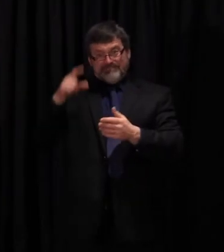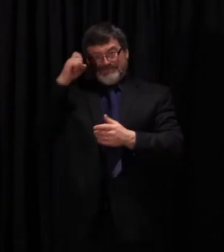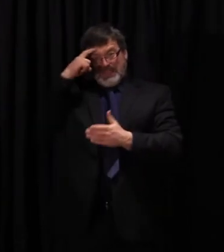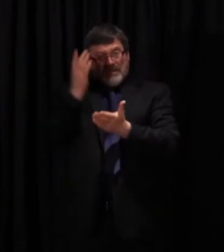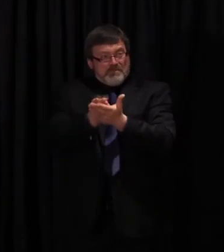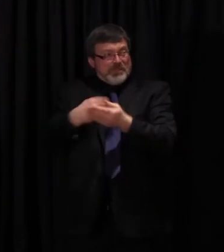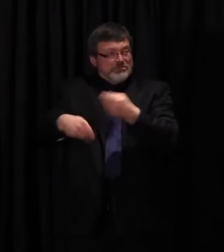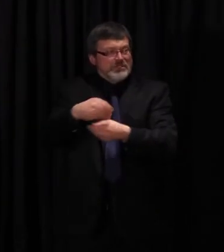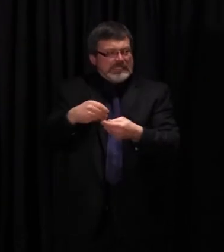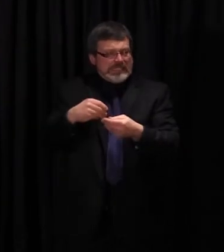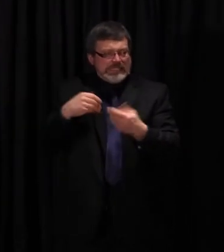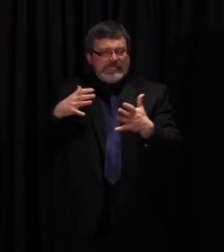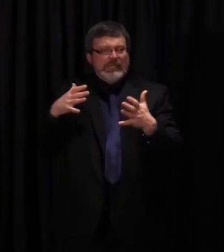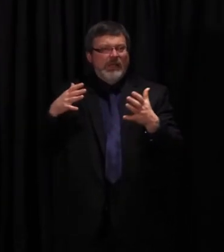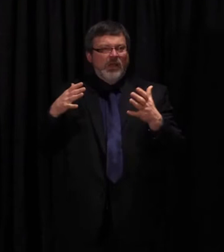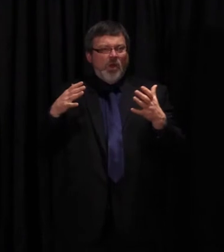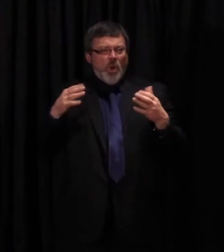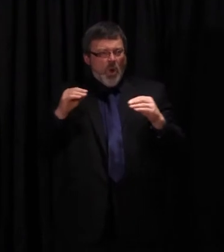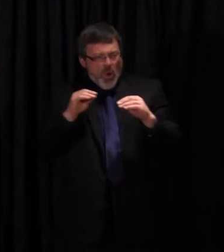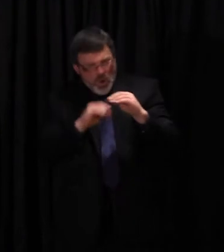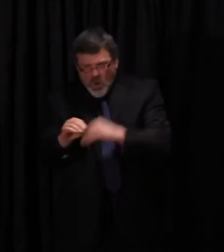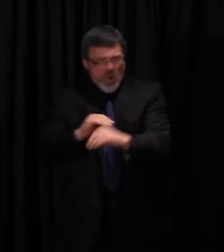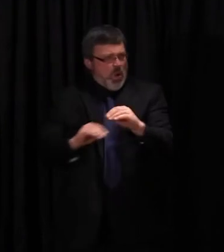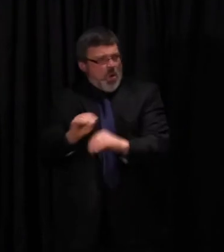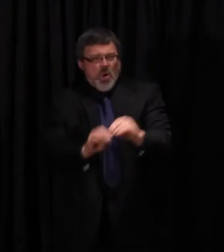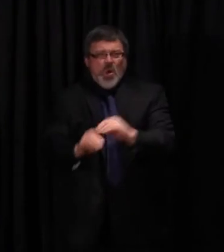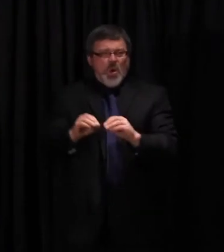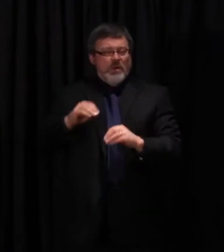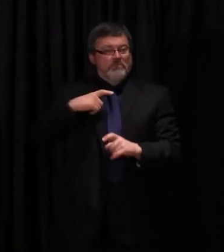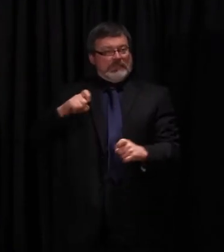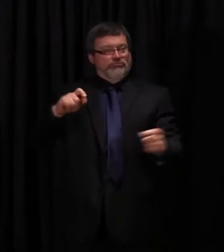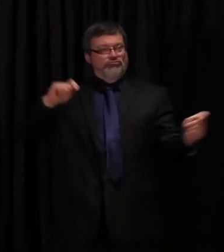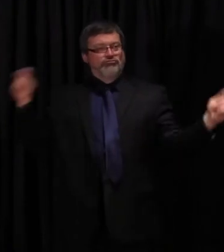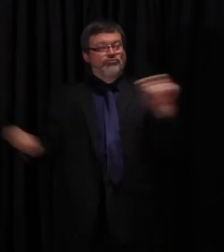to adapt to this reality.